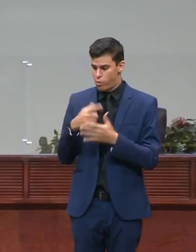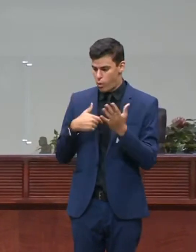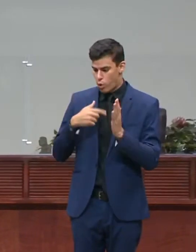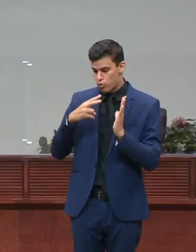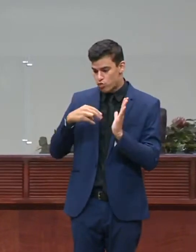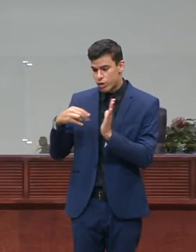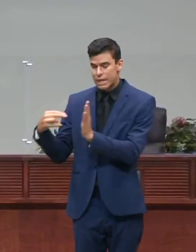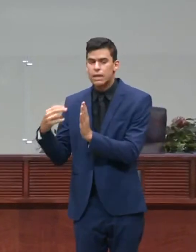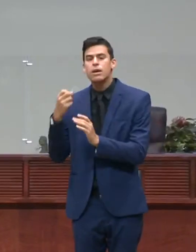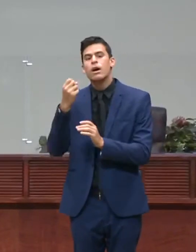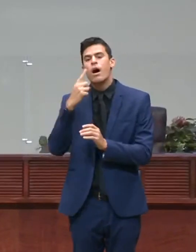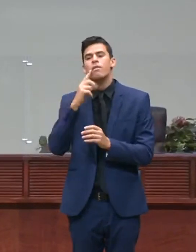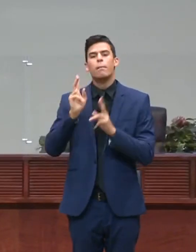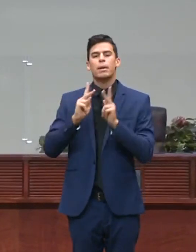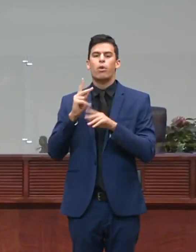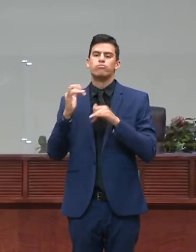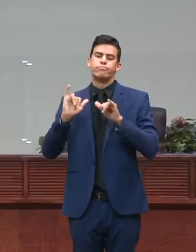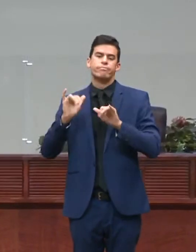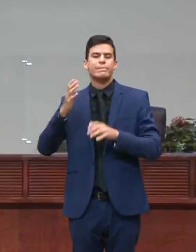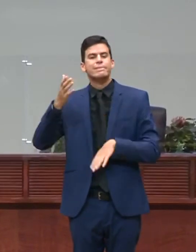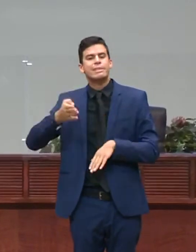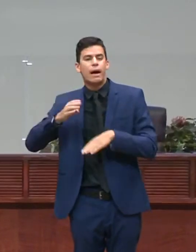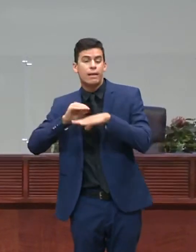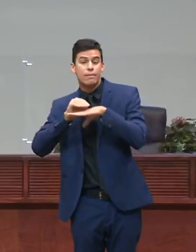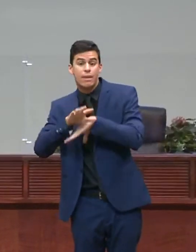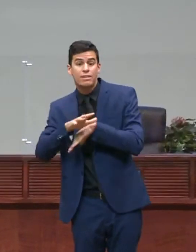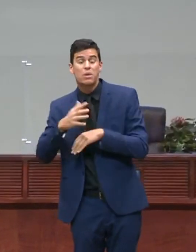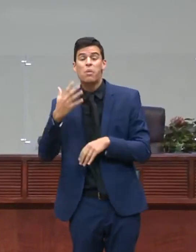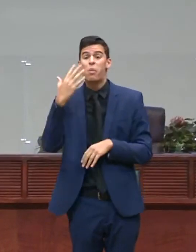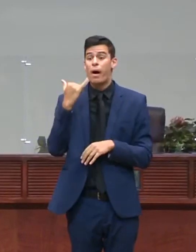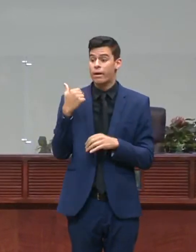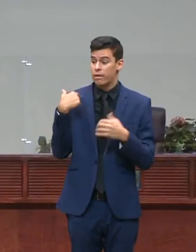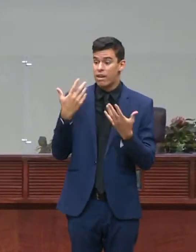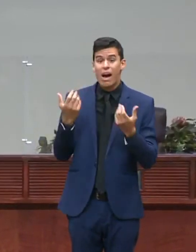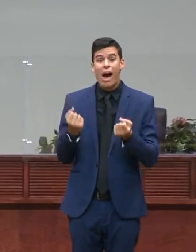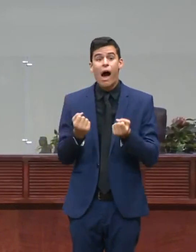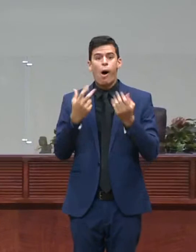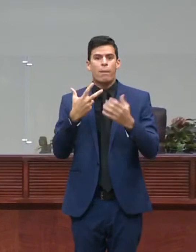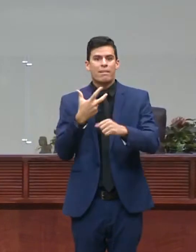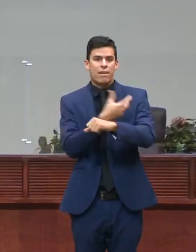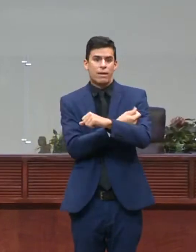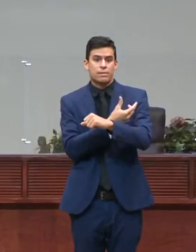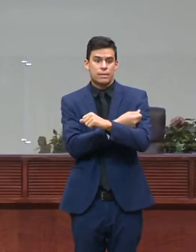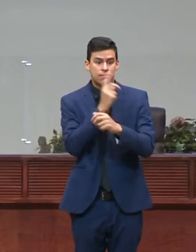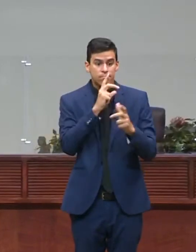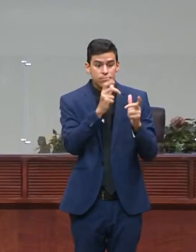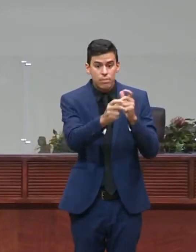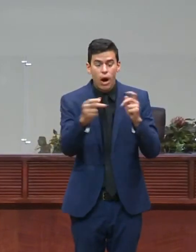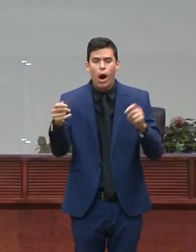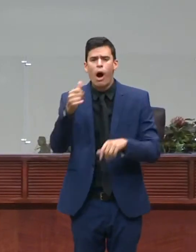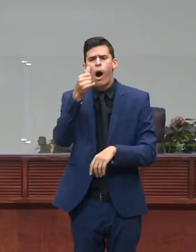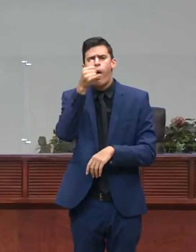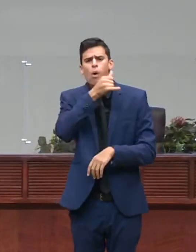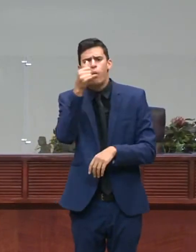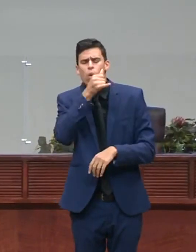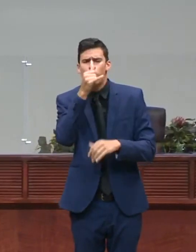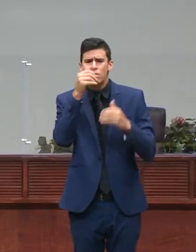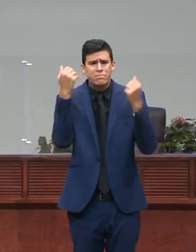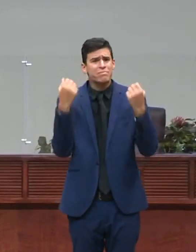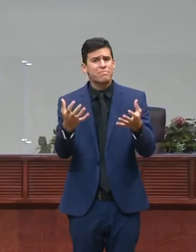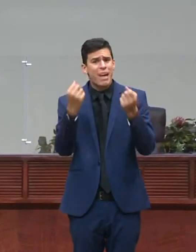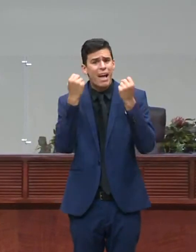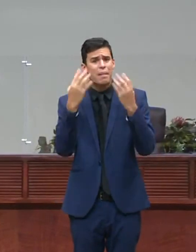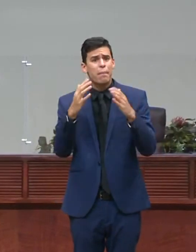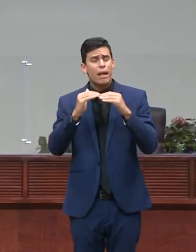about side effects is because the number of vaccines that we have given in such a short time.